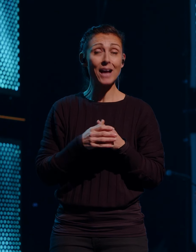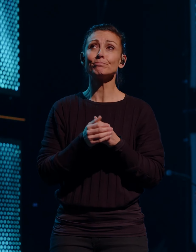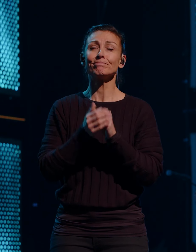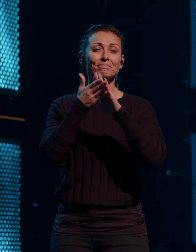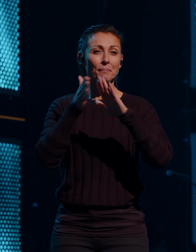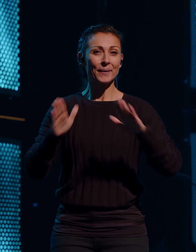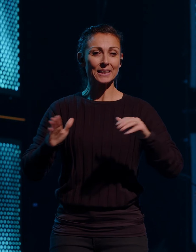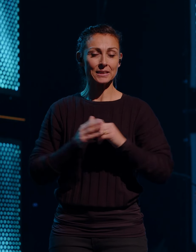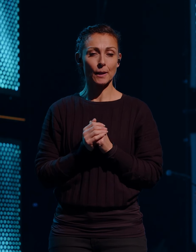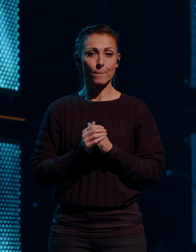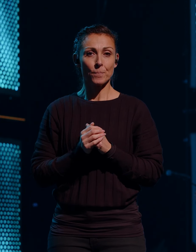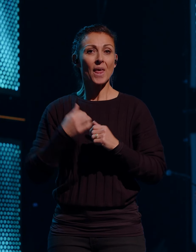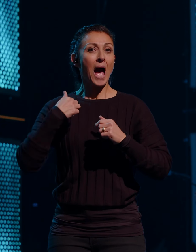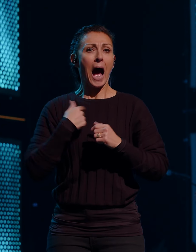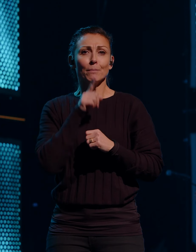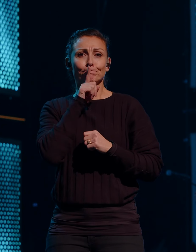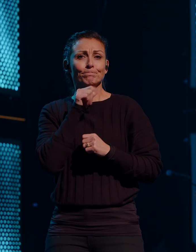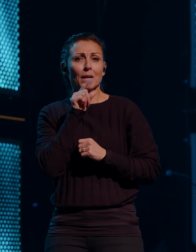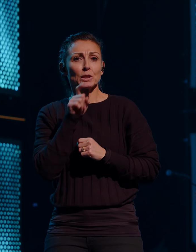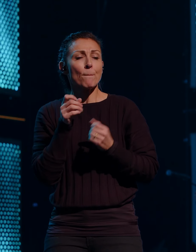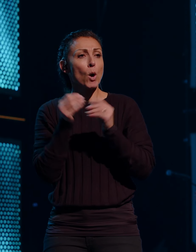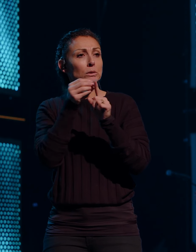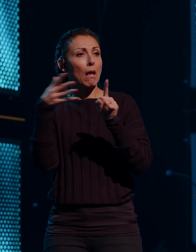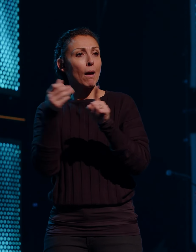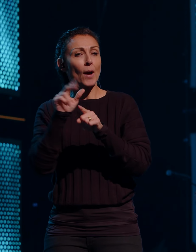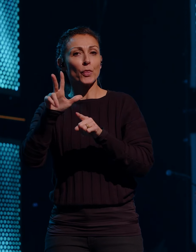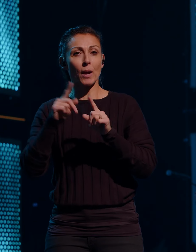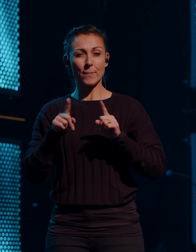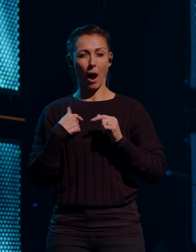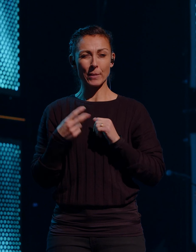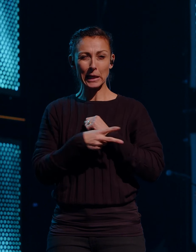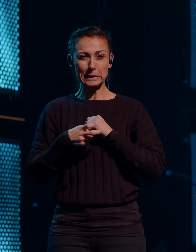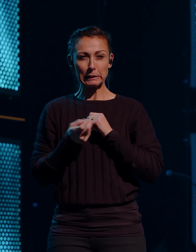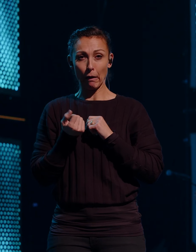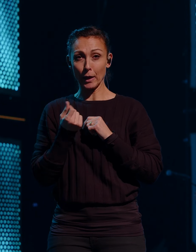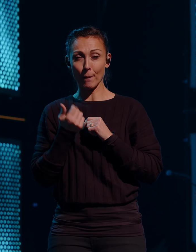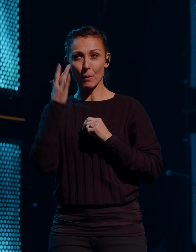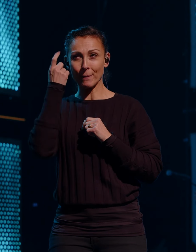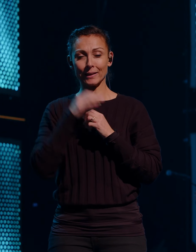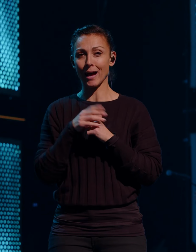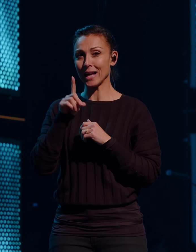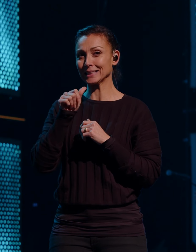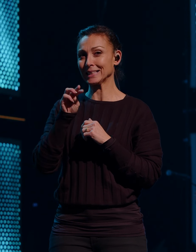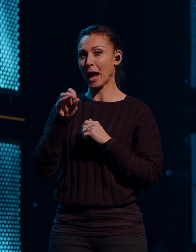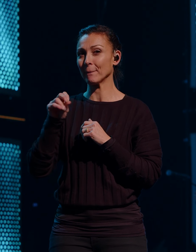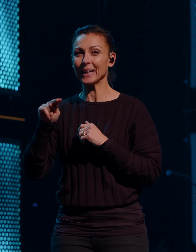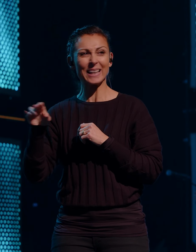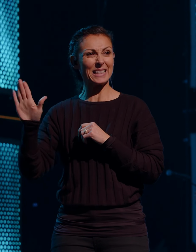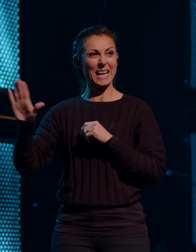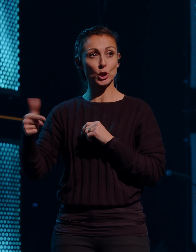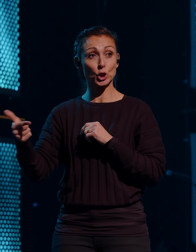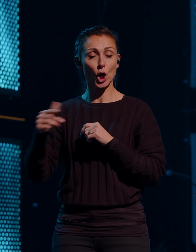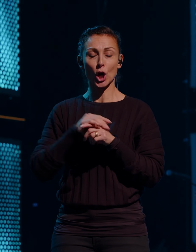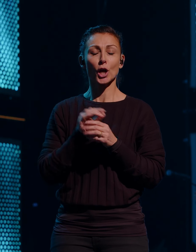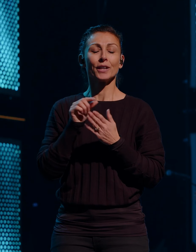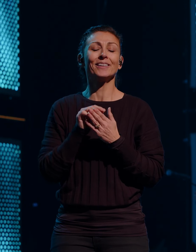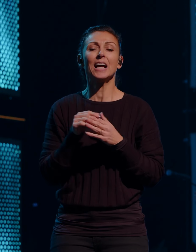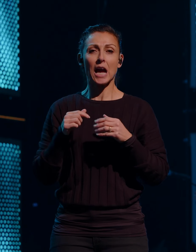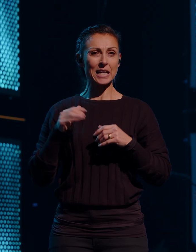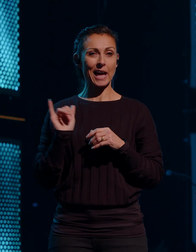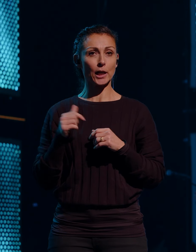not supposed to hit verse 3. Damon's going to preach next weekend and hit on that, but I'm going to steal this one verse. You never steal a pastor's verse. You don't do that. It's like a no-no in the pastor